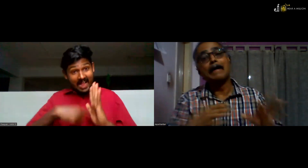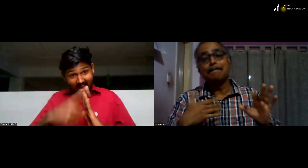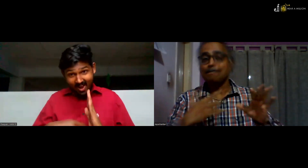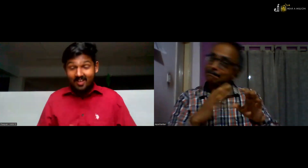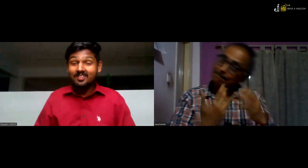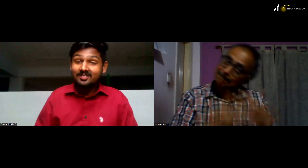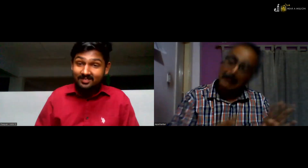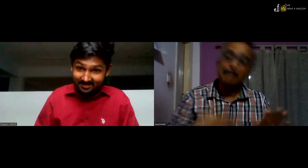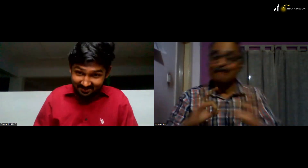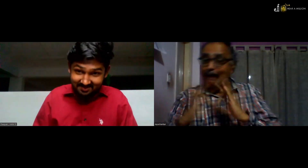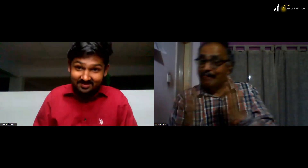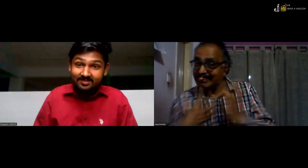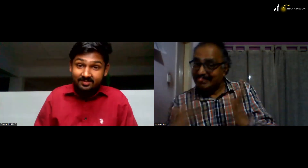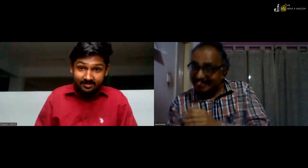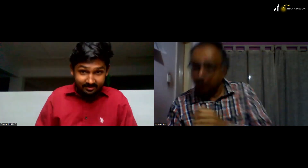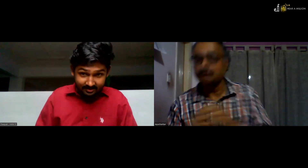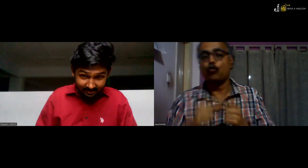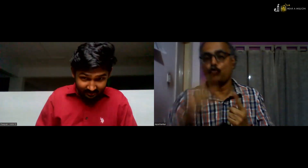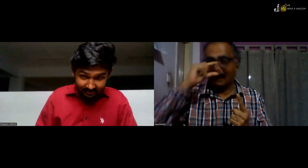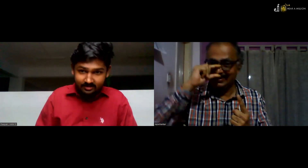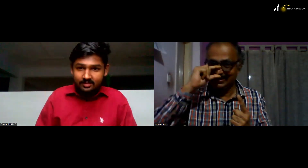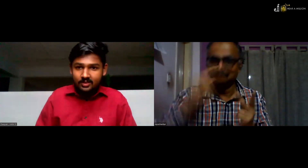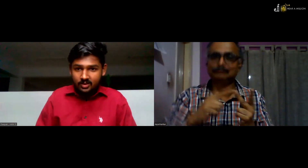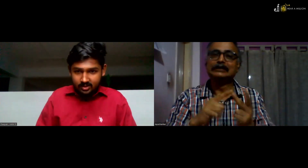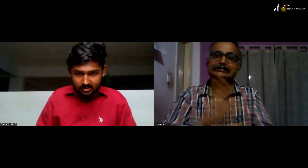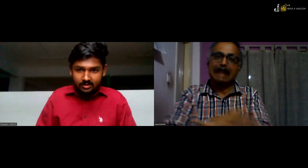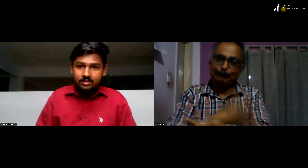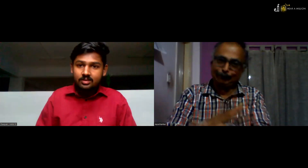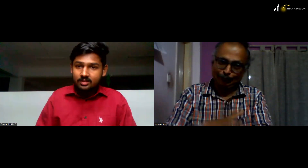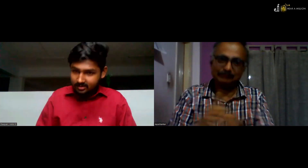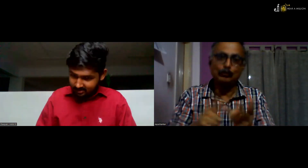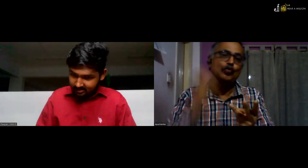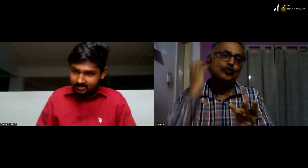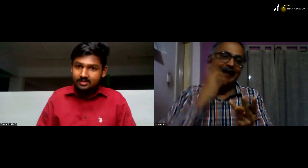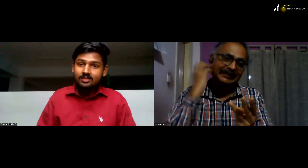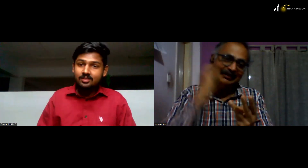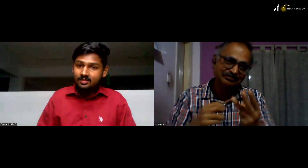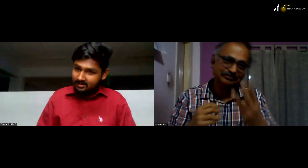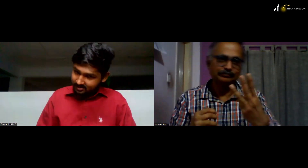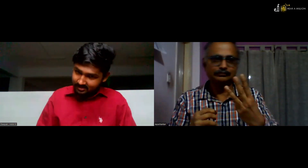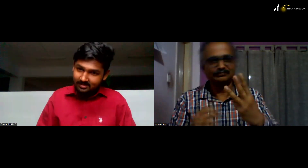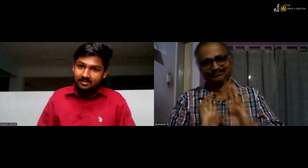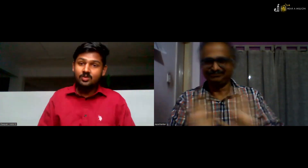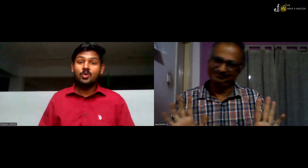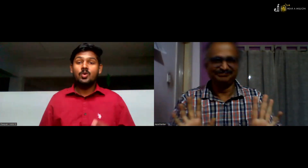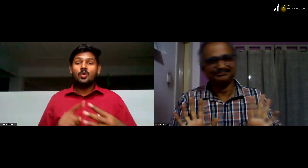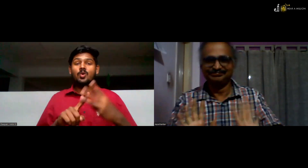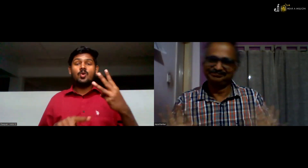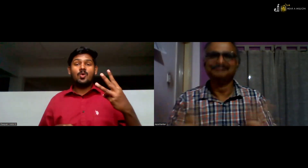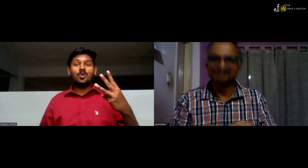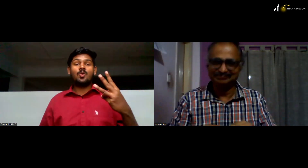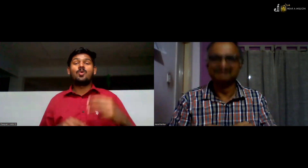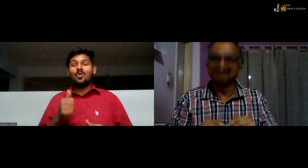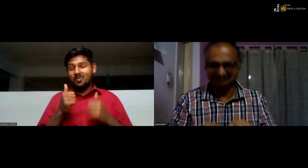And this is one sign name of the place. Sri Lanka as well I went. And I have been to many places,